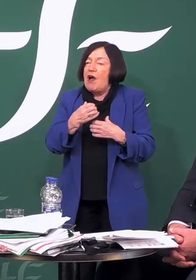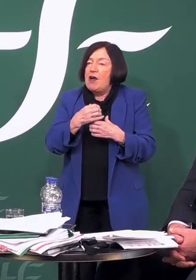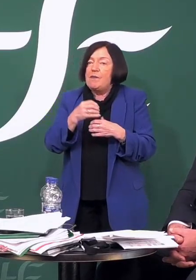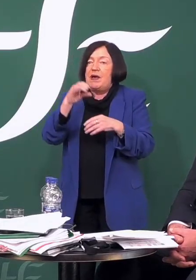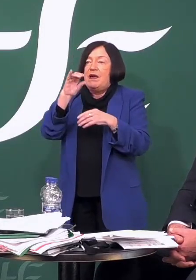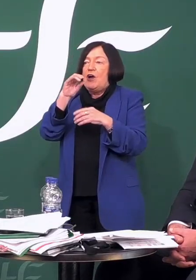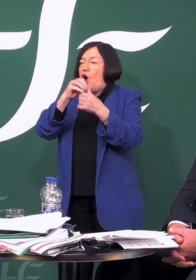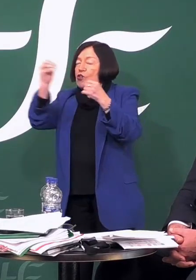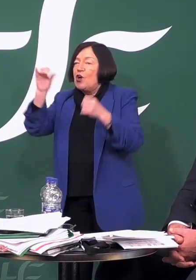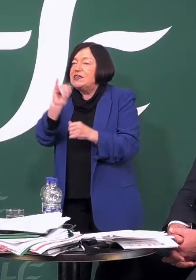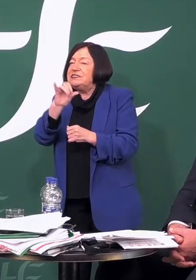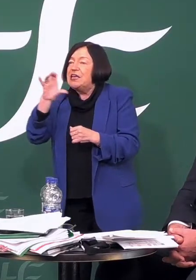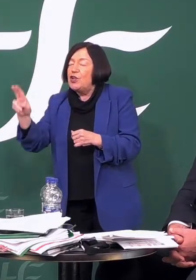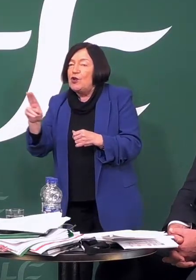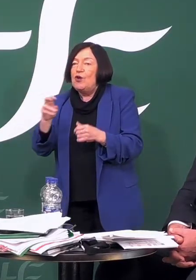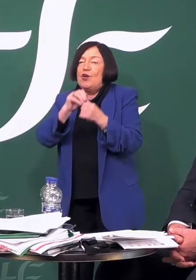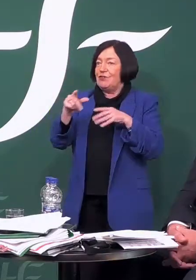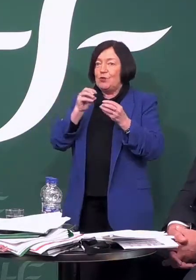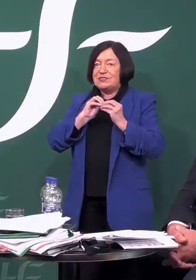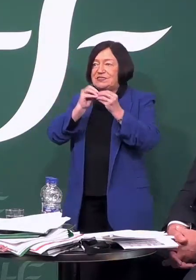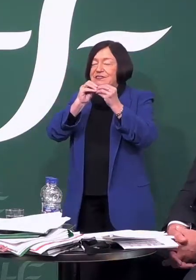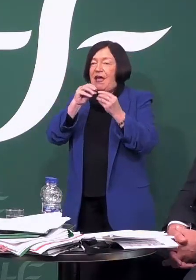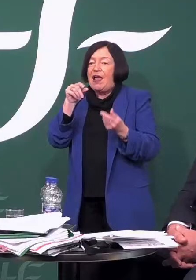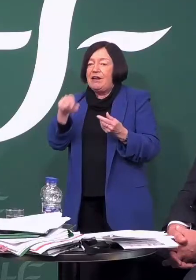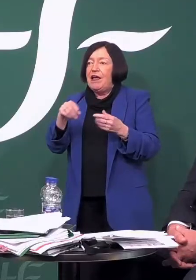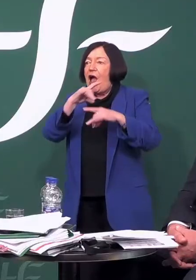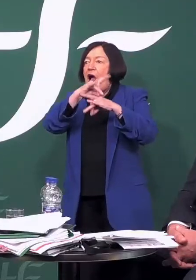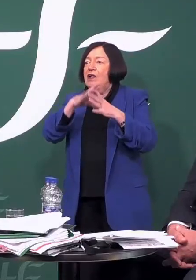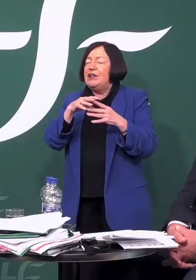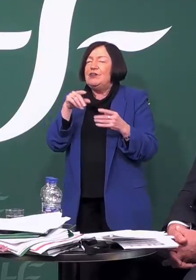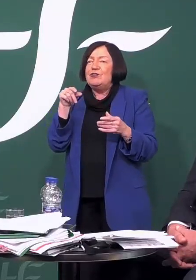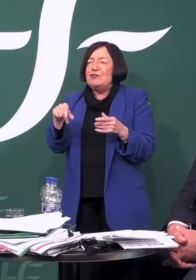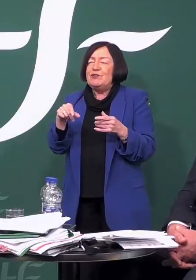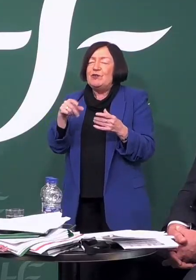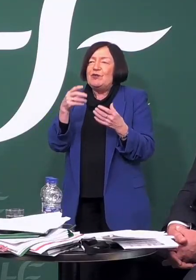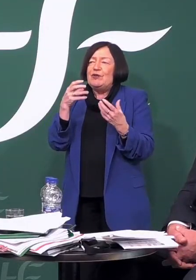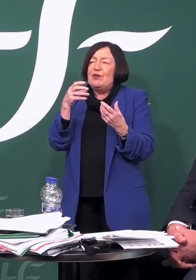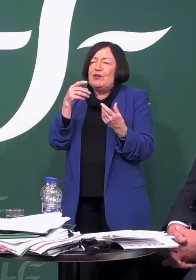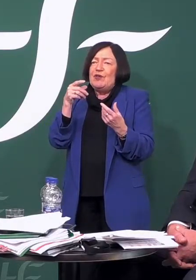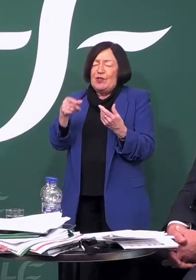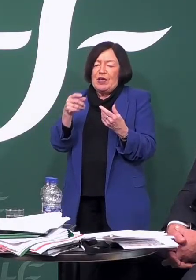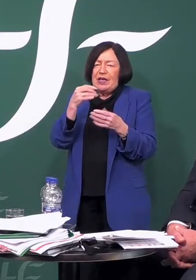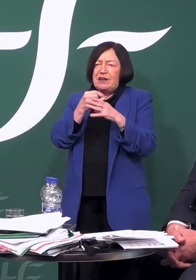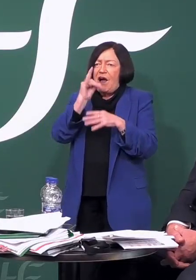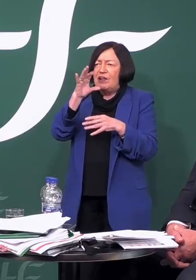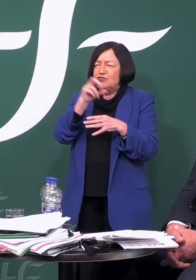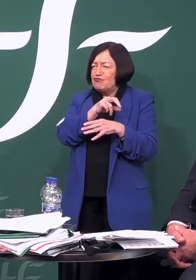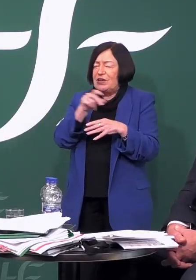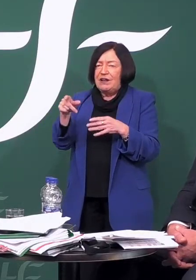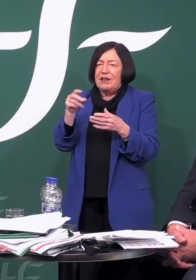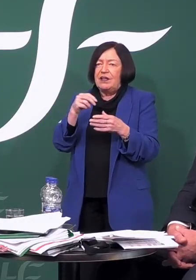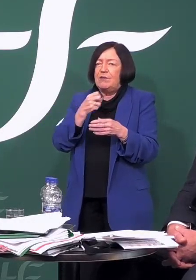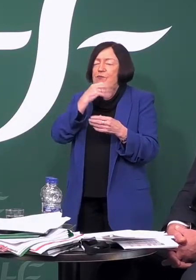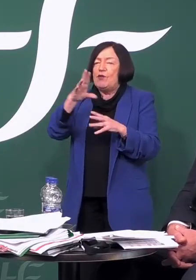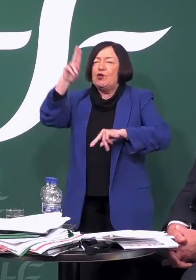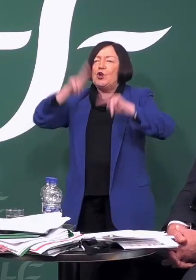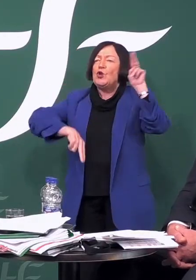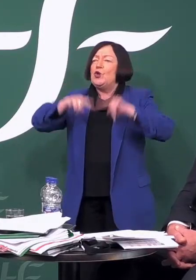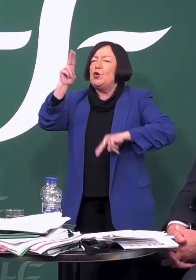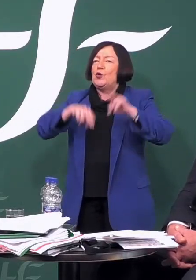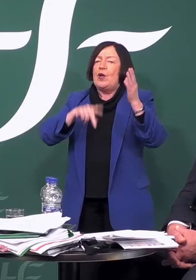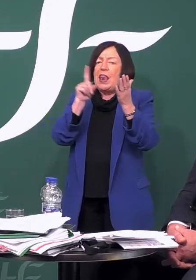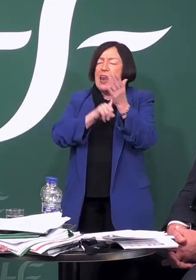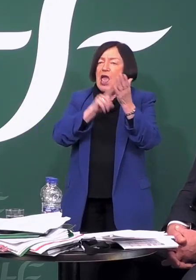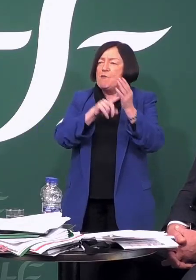intensive care, people with serious illness at hospital now for 2021. They wouldn't be the kind of wards they have in Hollis Street all the time. They've got some lovely new labour wards